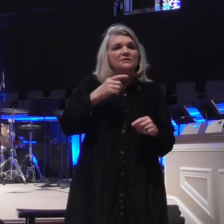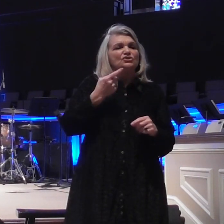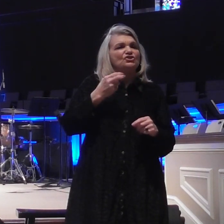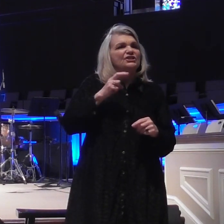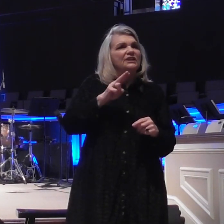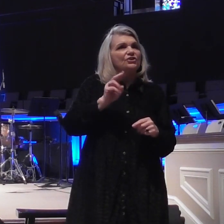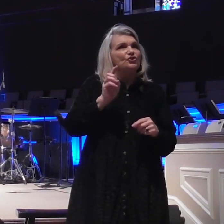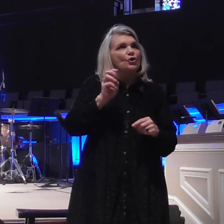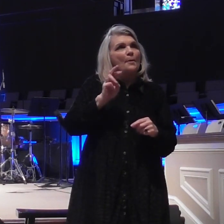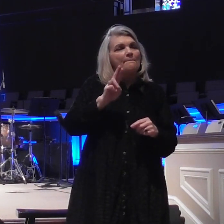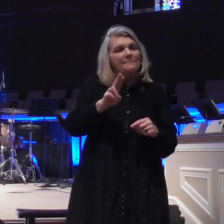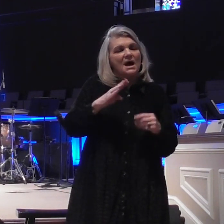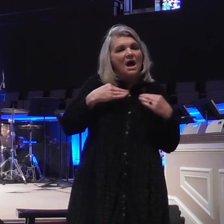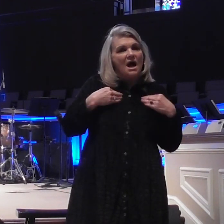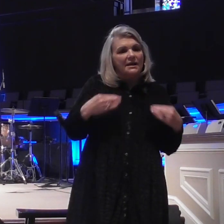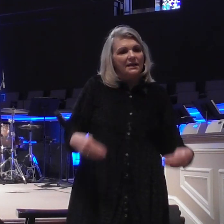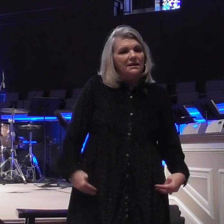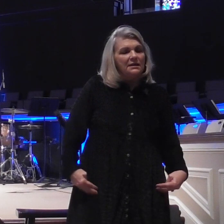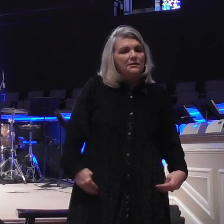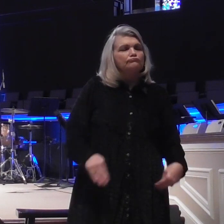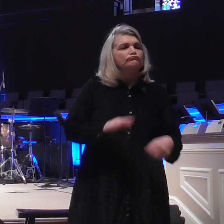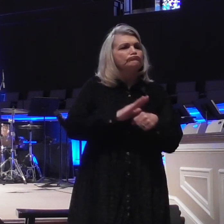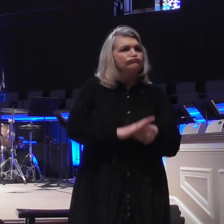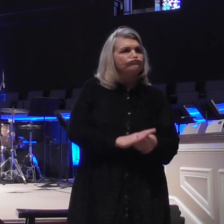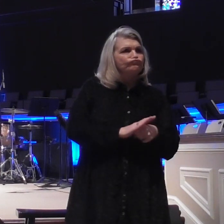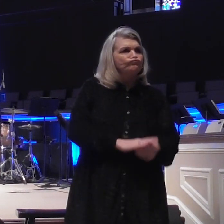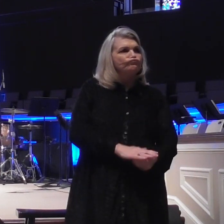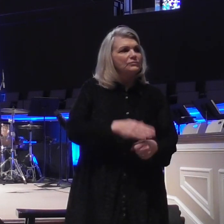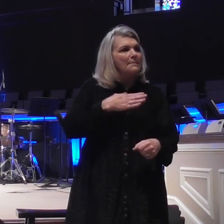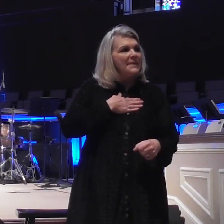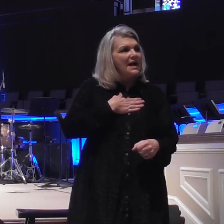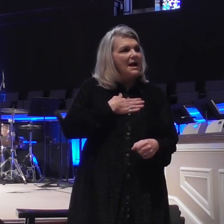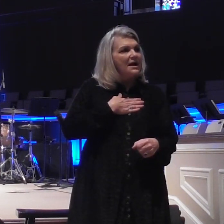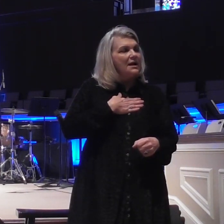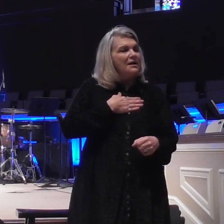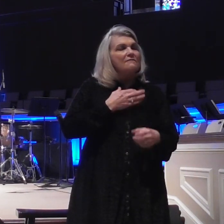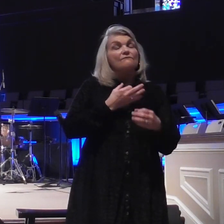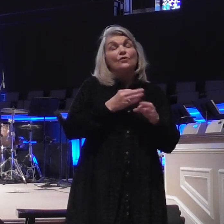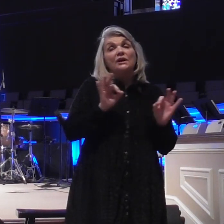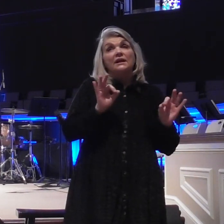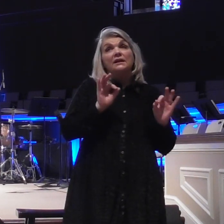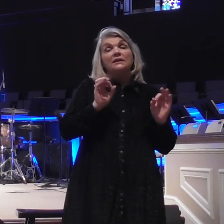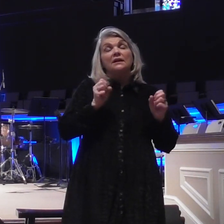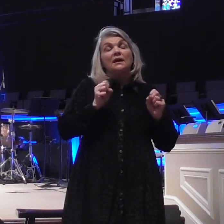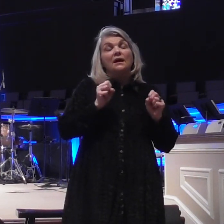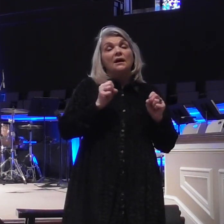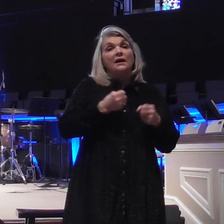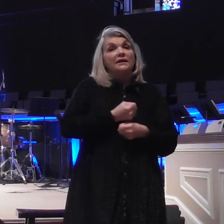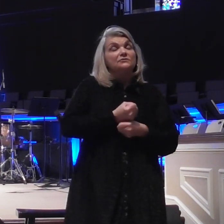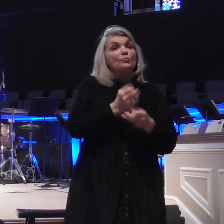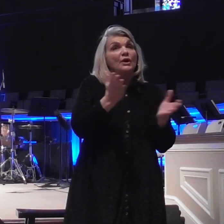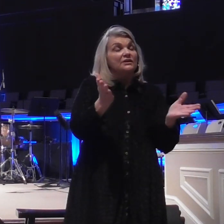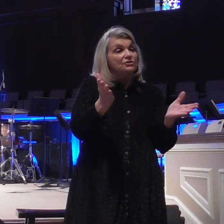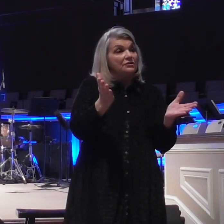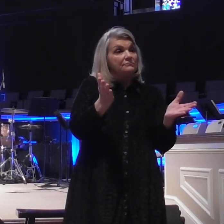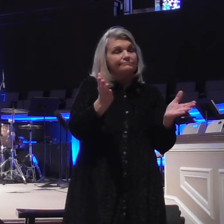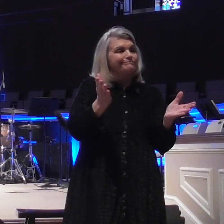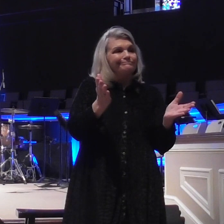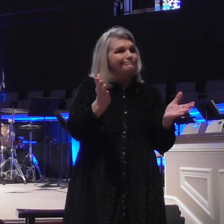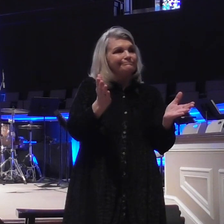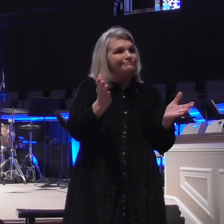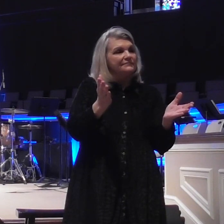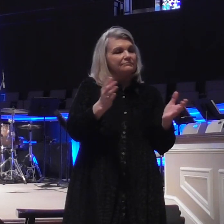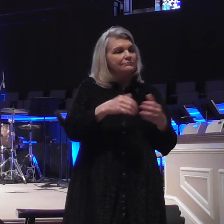Or my gendered body is repressing the free expression of who I truly am. My body is repressing me. My culture